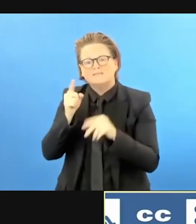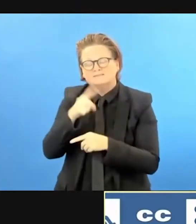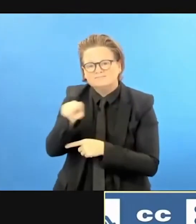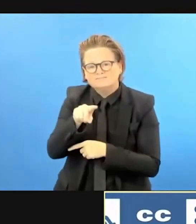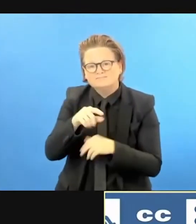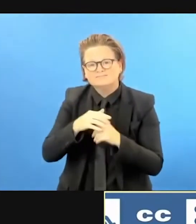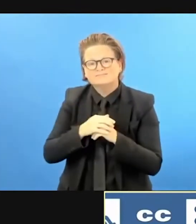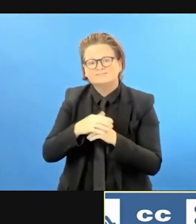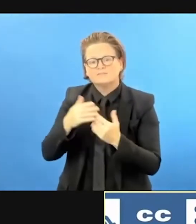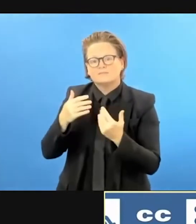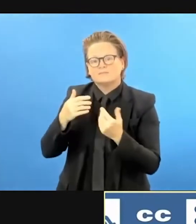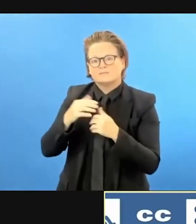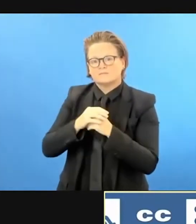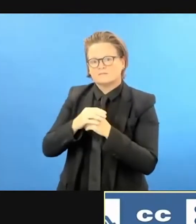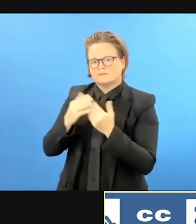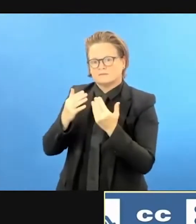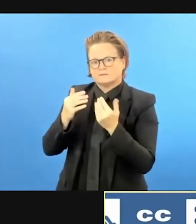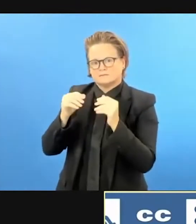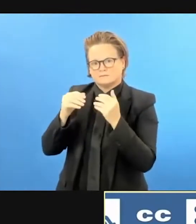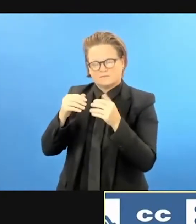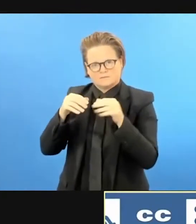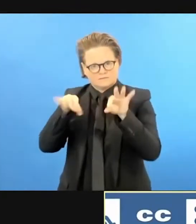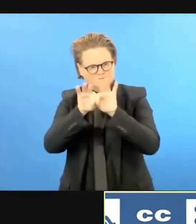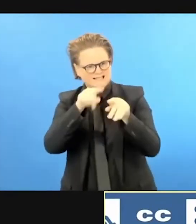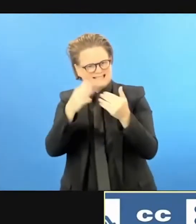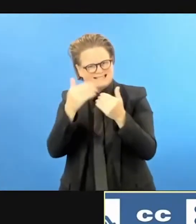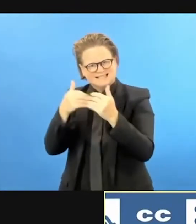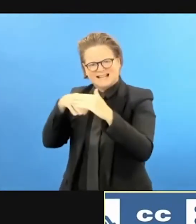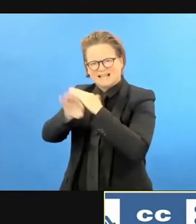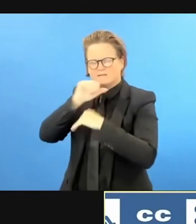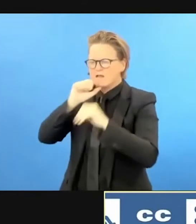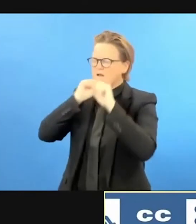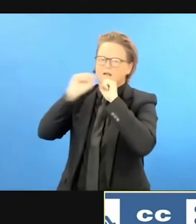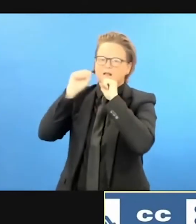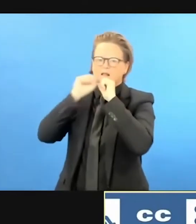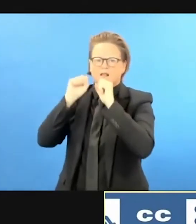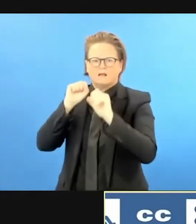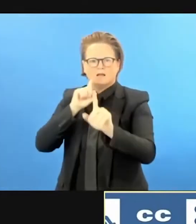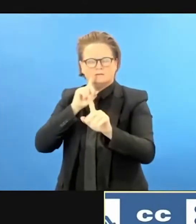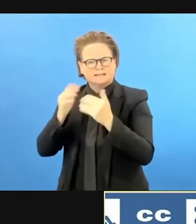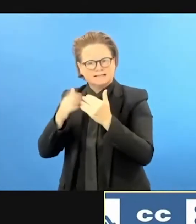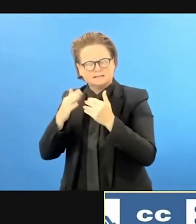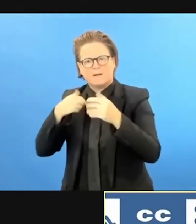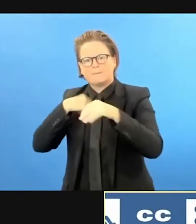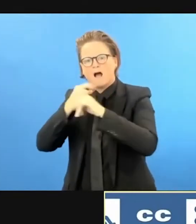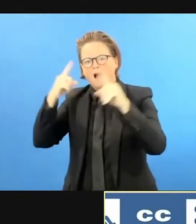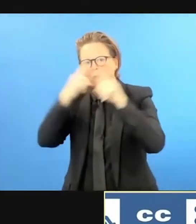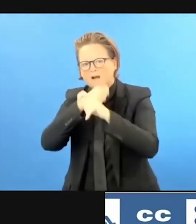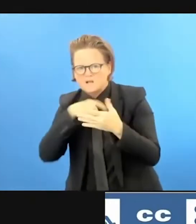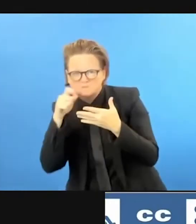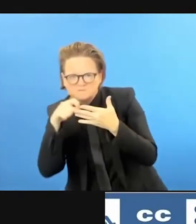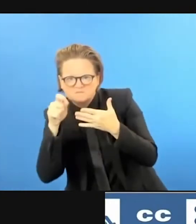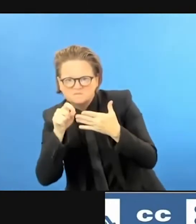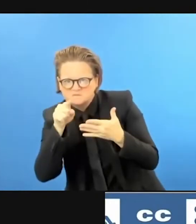to and verify eligibility. They should not, especially at places that do not have access